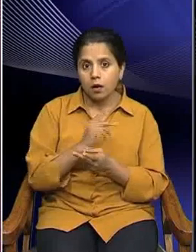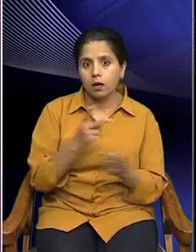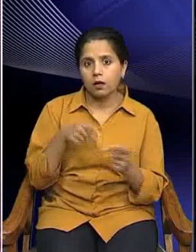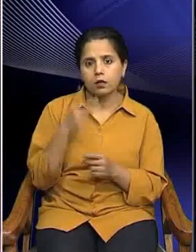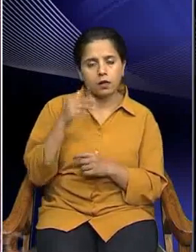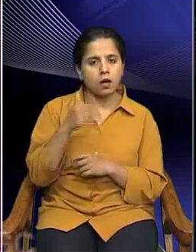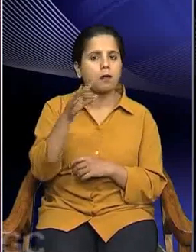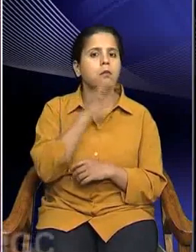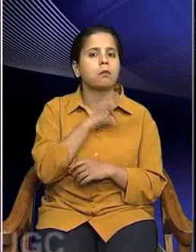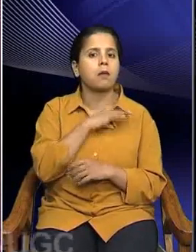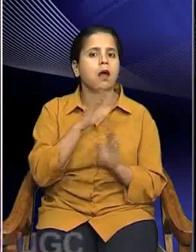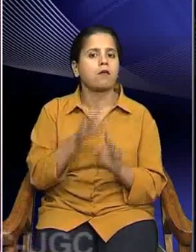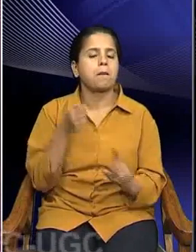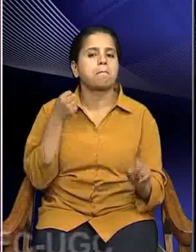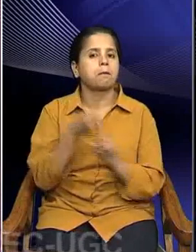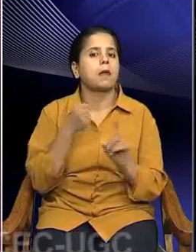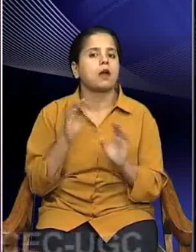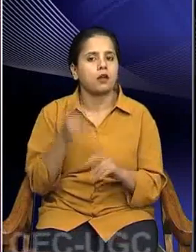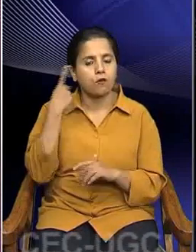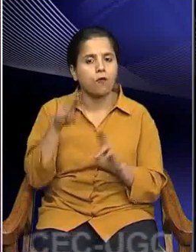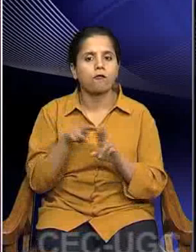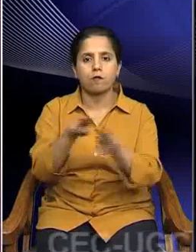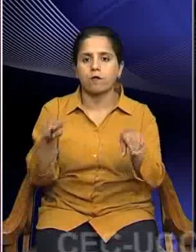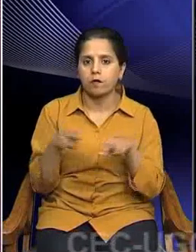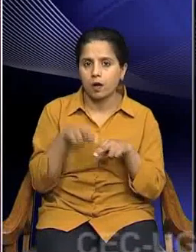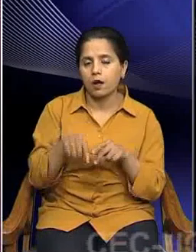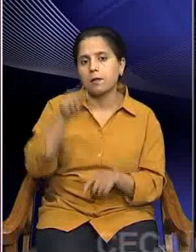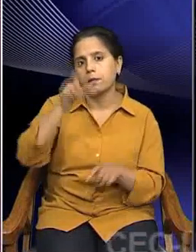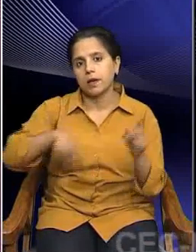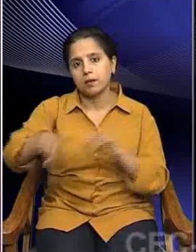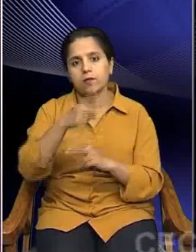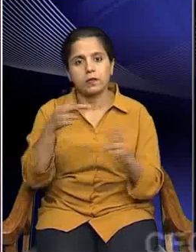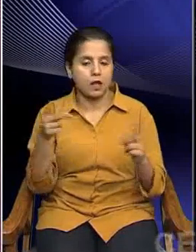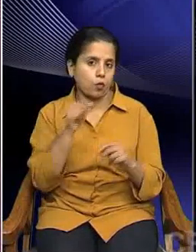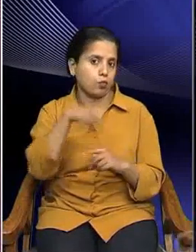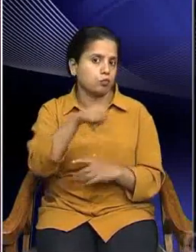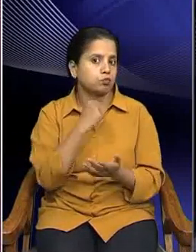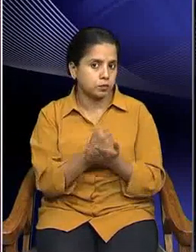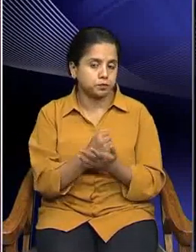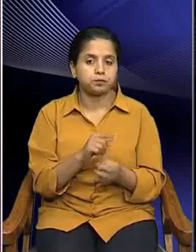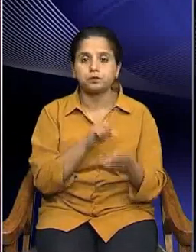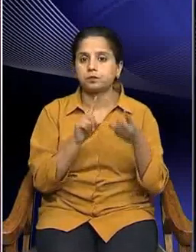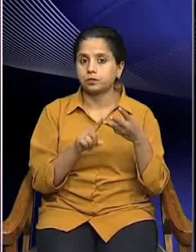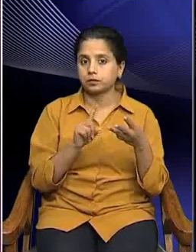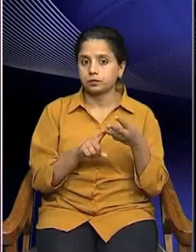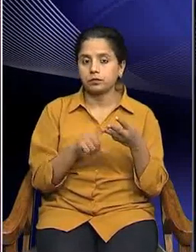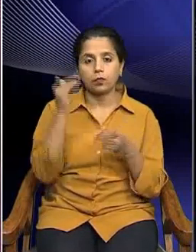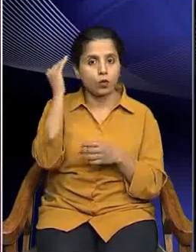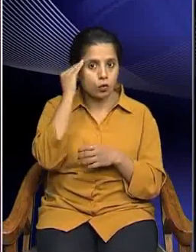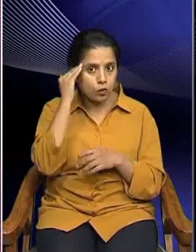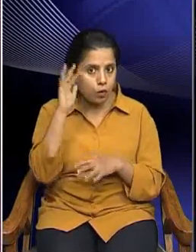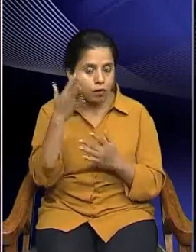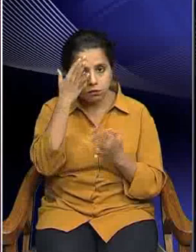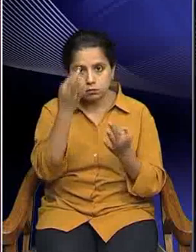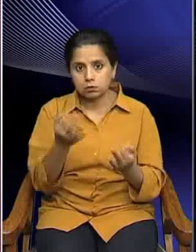have advantageous impact for the family and individuals of the family. And third, knowledge and